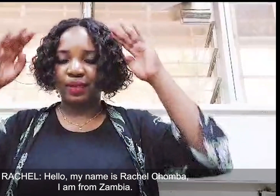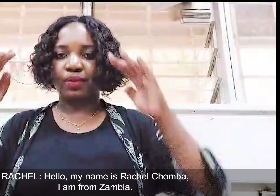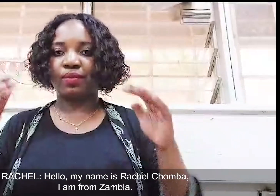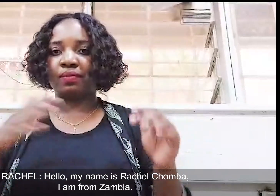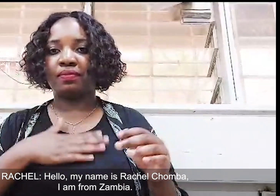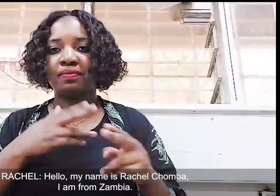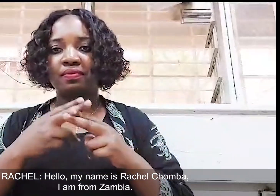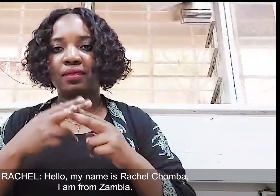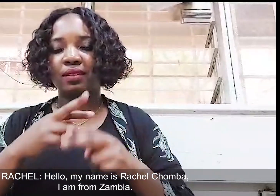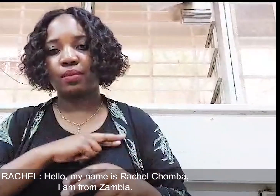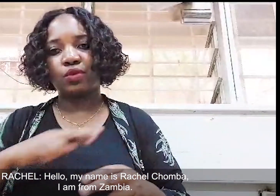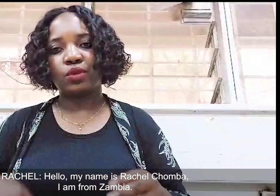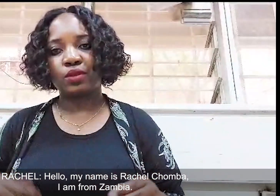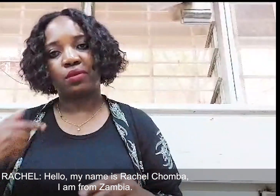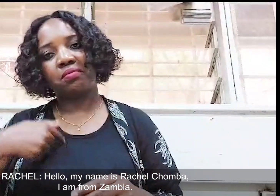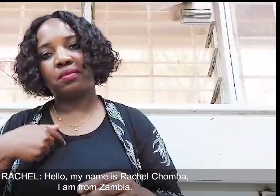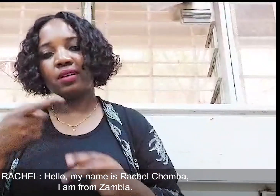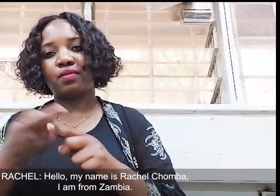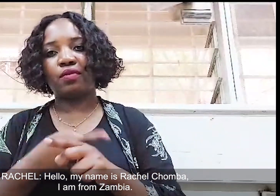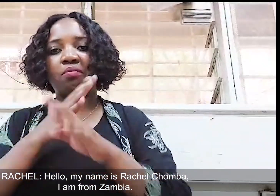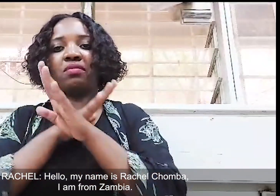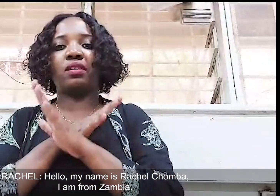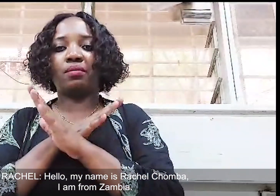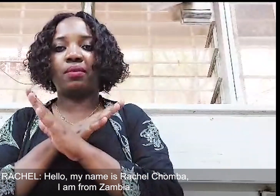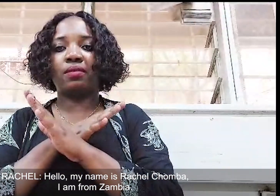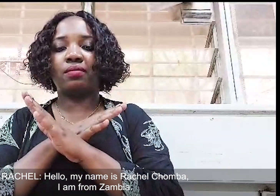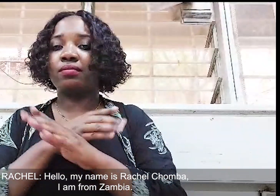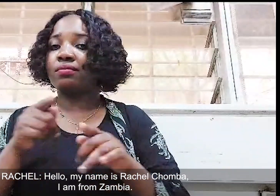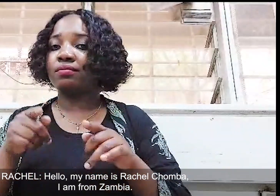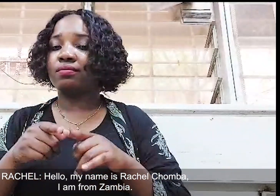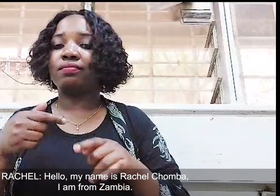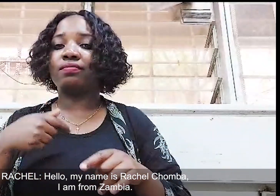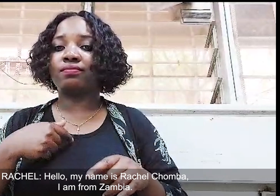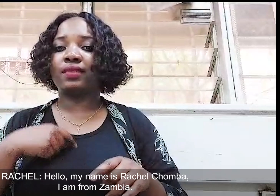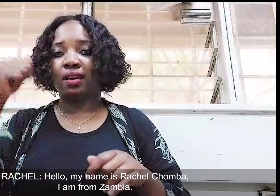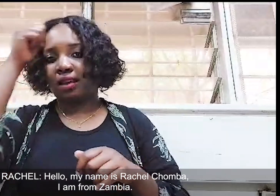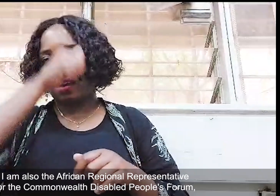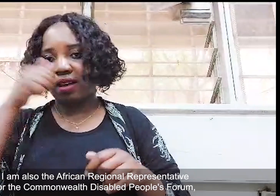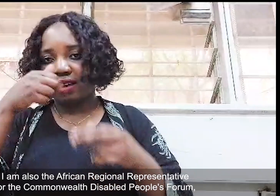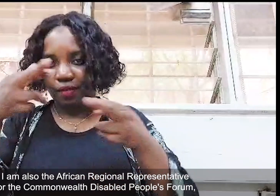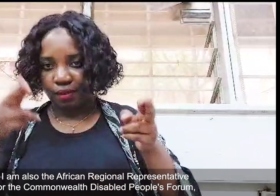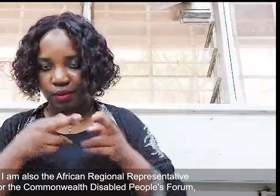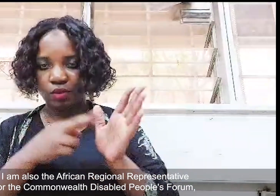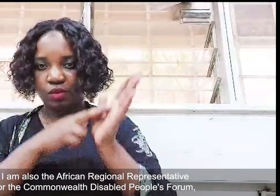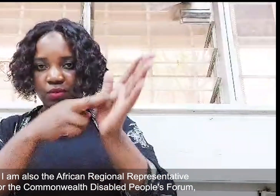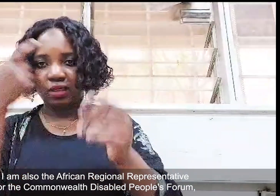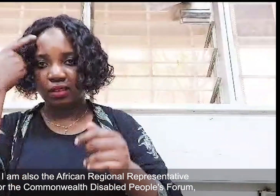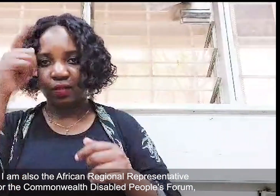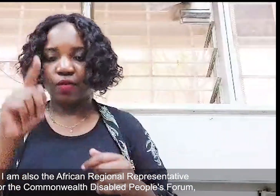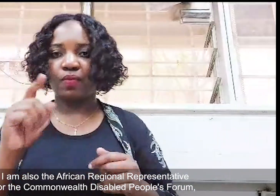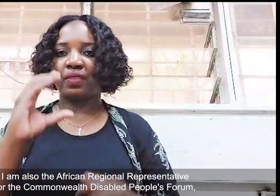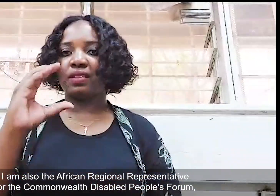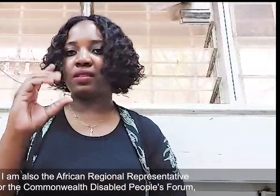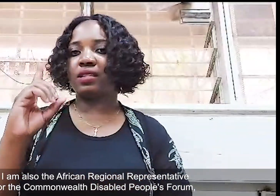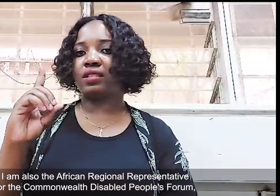Hello, my name is Rachel Chomba. I am from Zambia. I am also the African